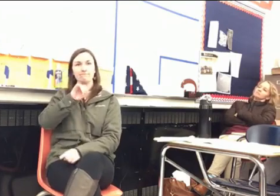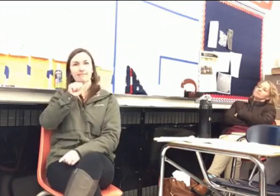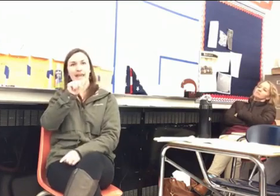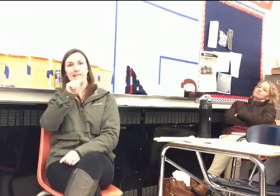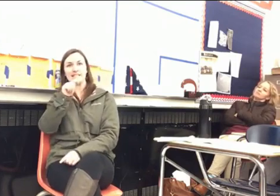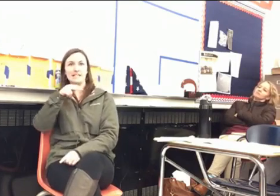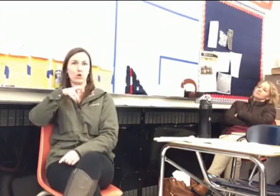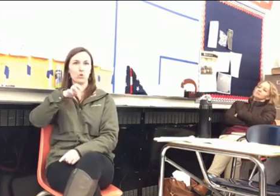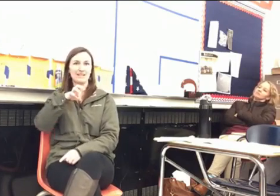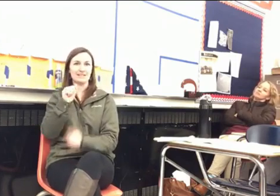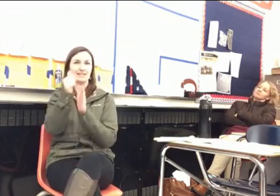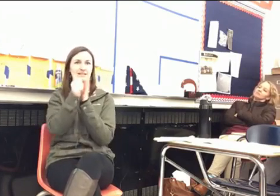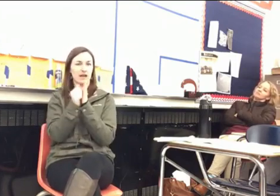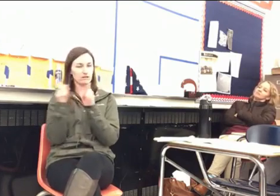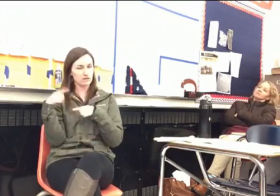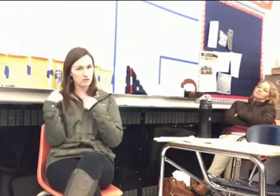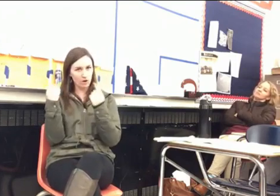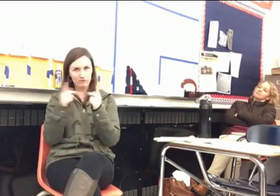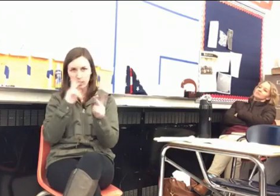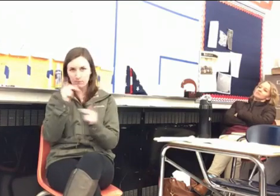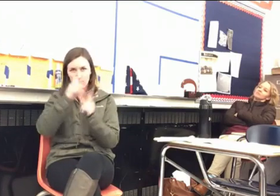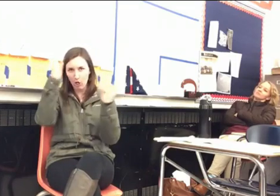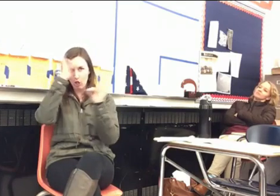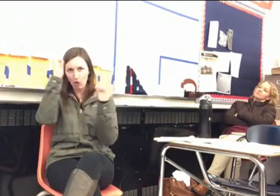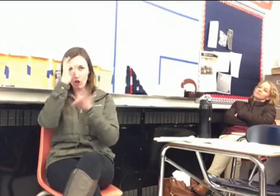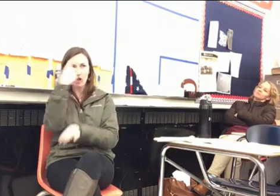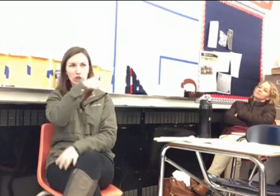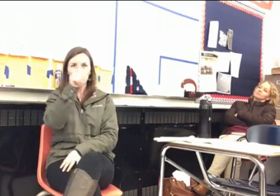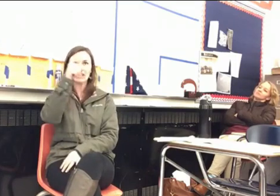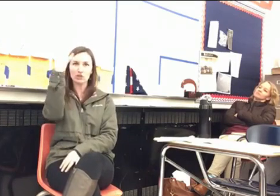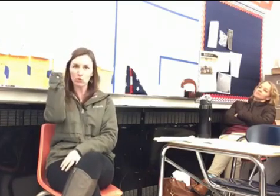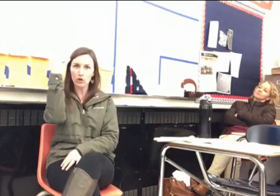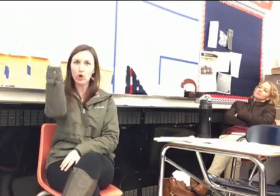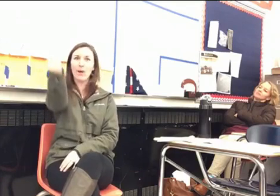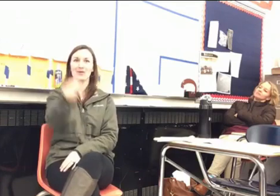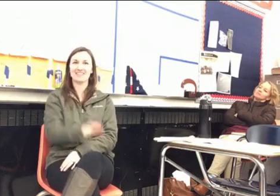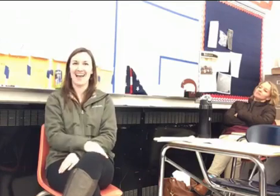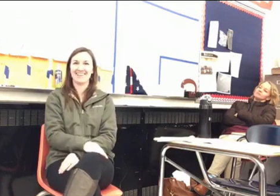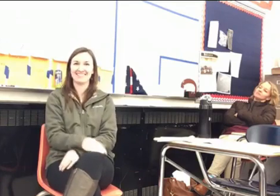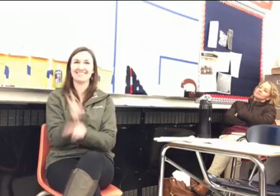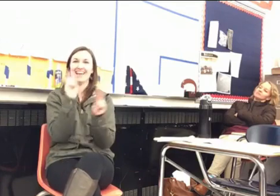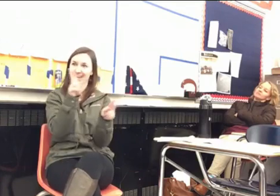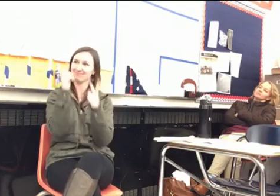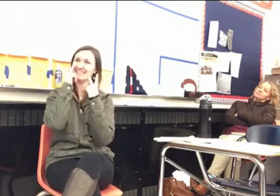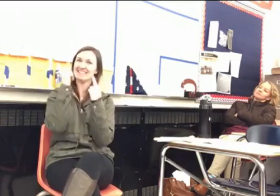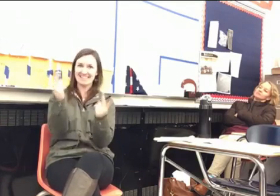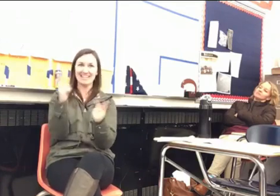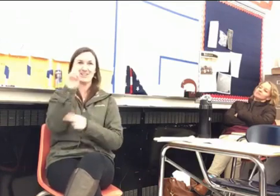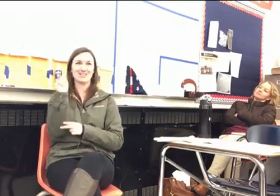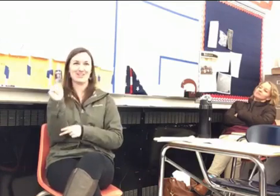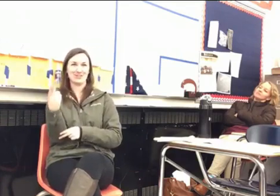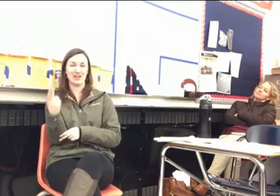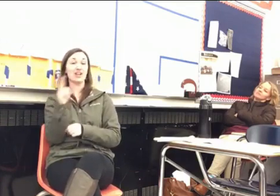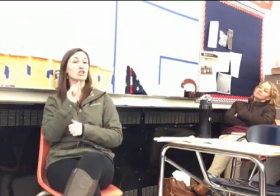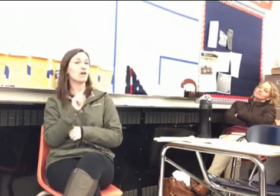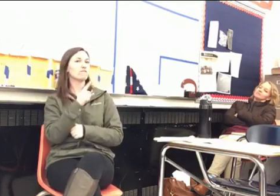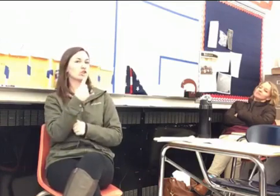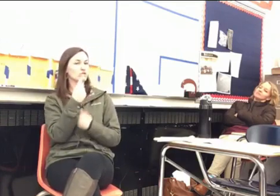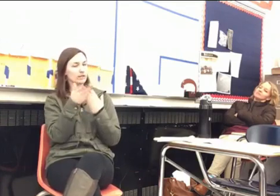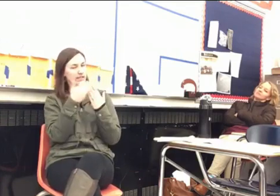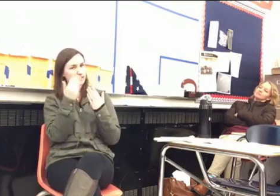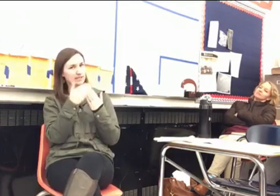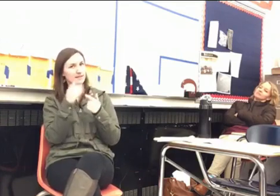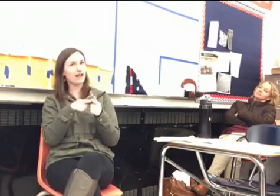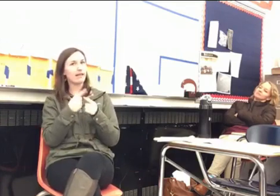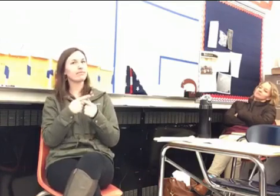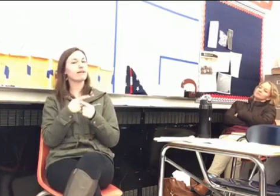too impressed with people. You guys need to go outside more. I highly encourage you to do that. So we're going to see if you guys... The first one is the easy one, and then